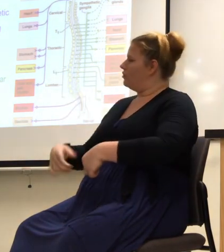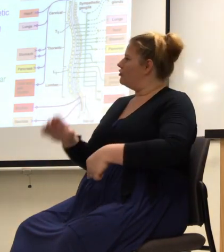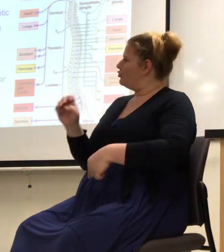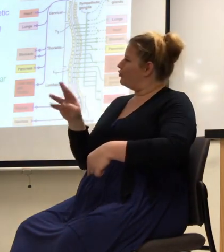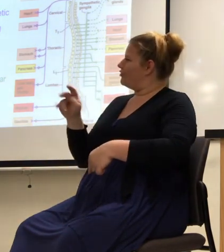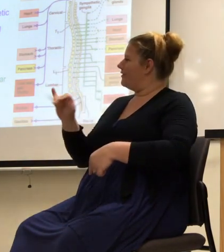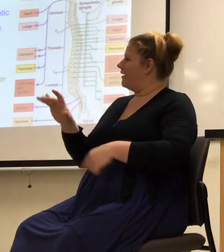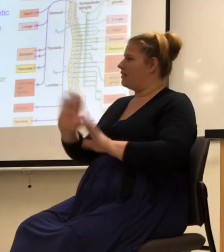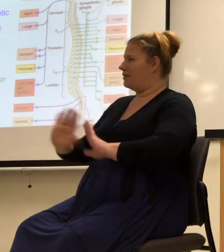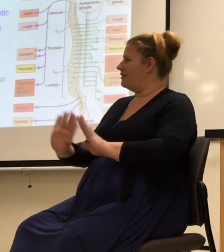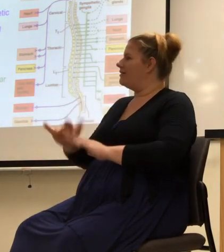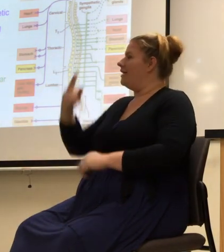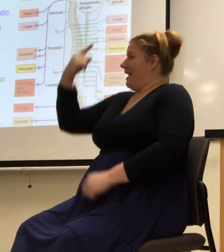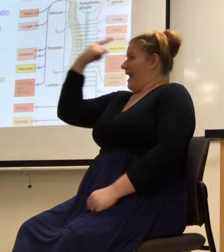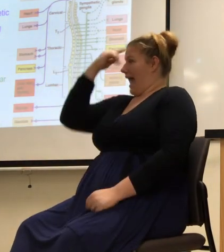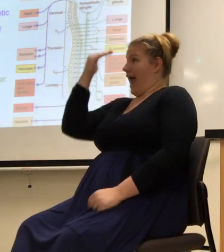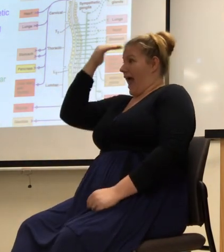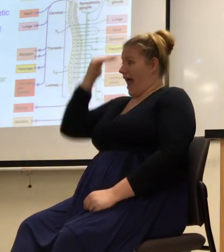The term